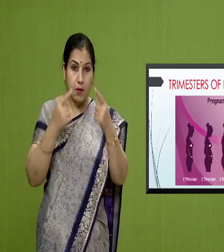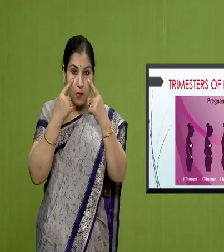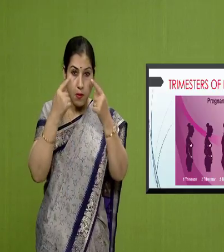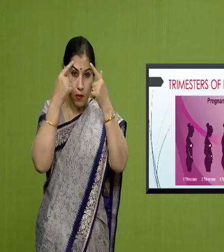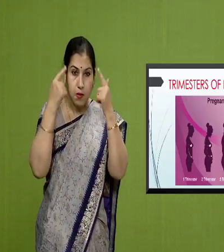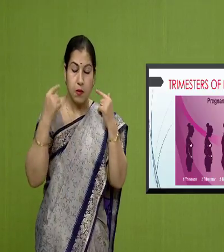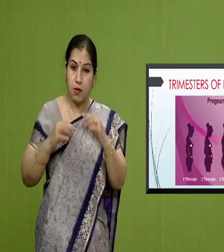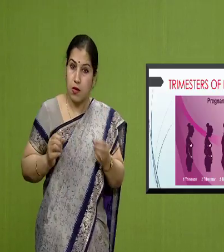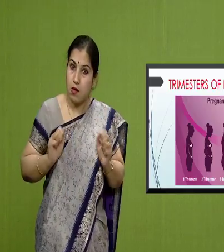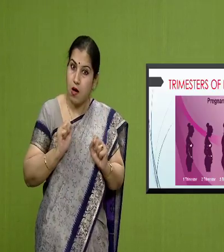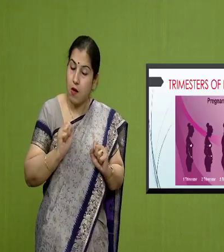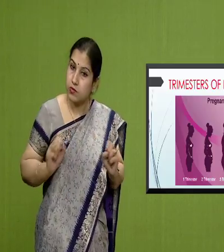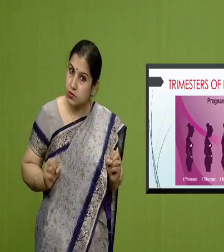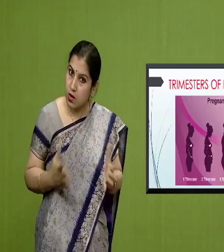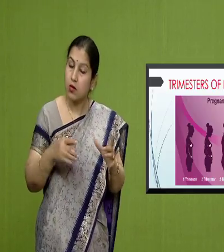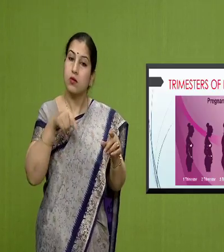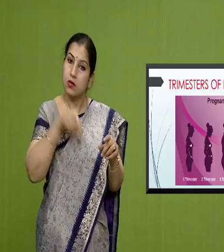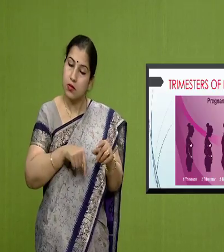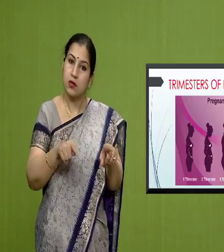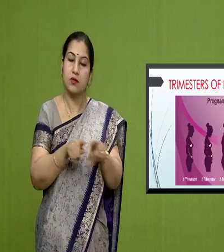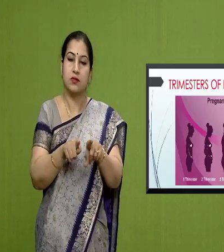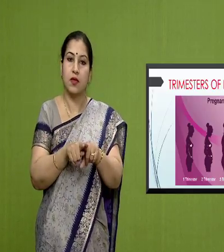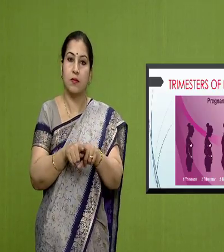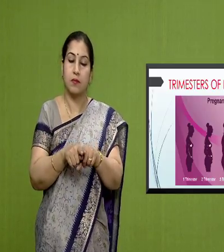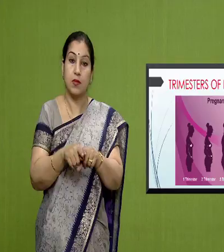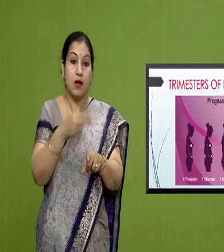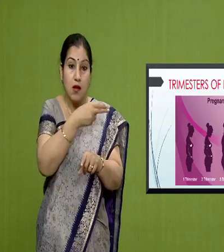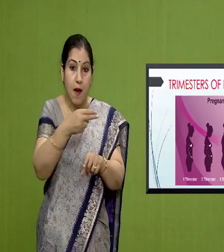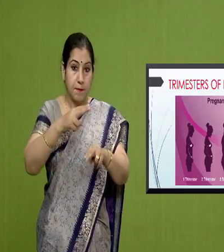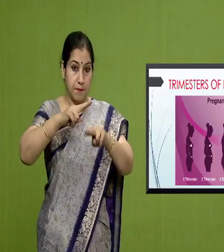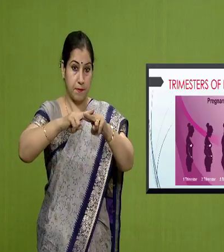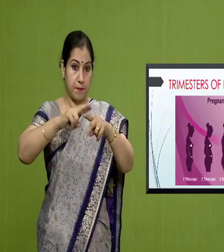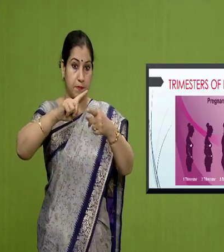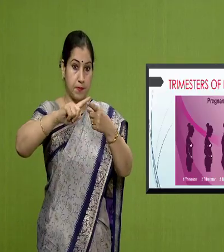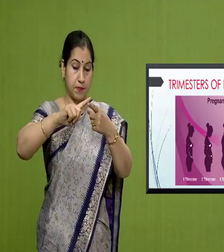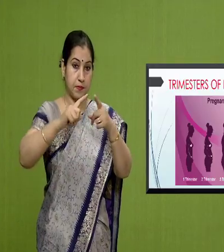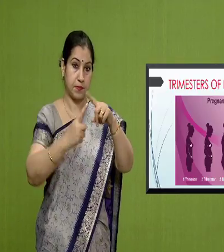and functional, it is called a fetus.